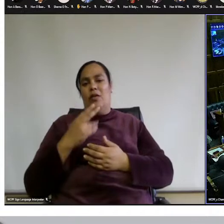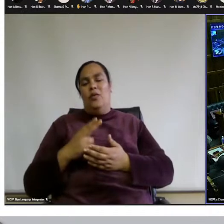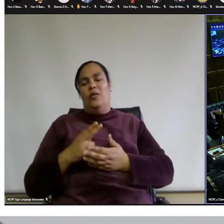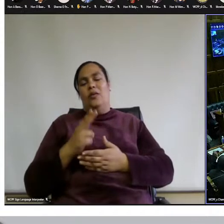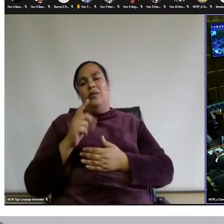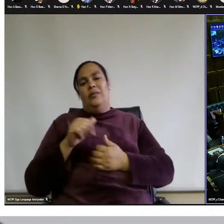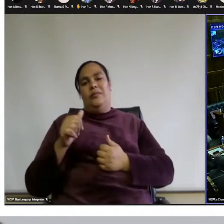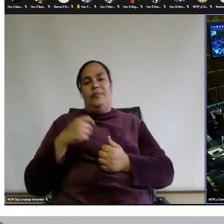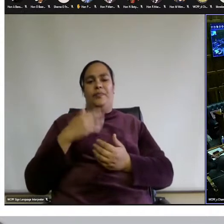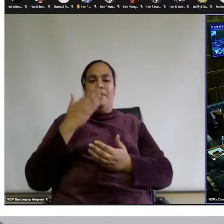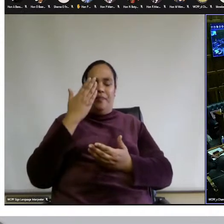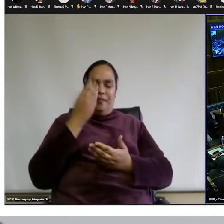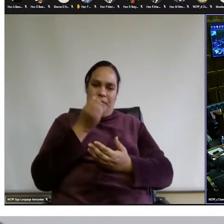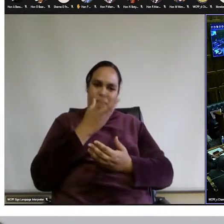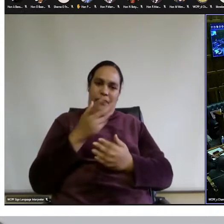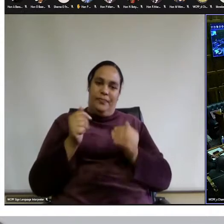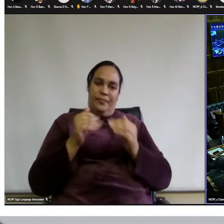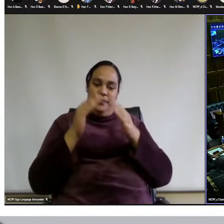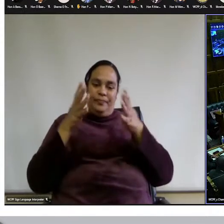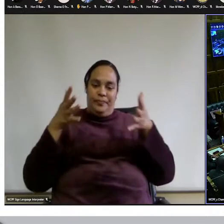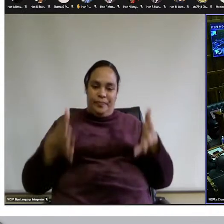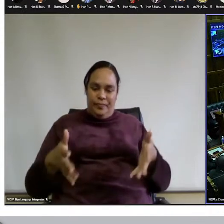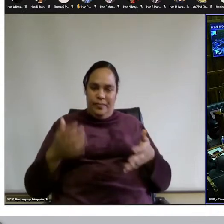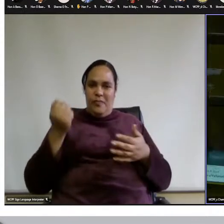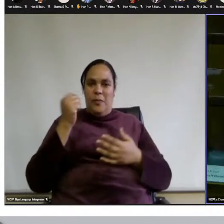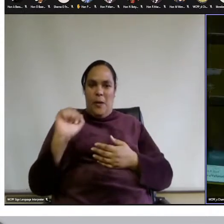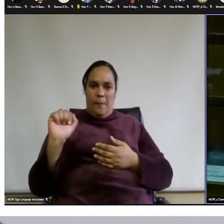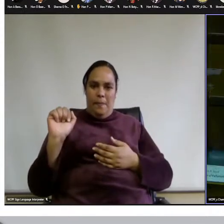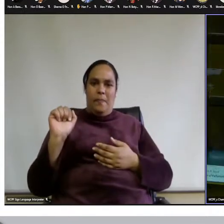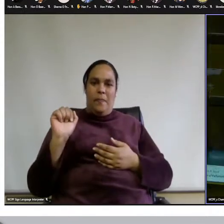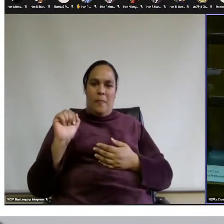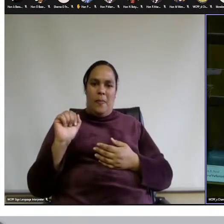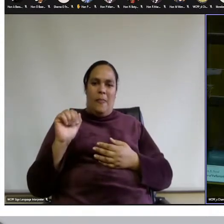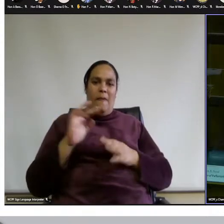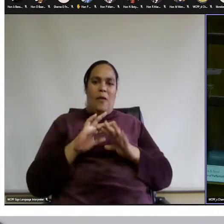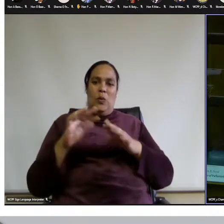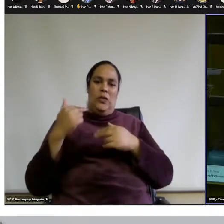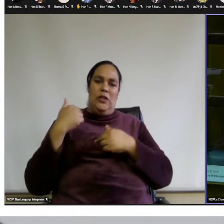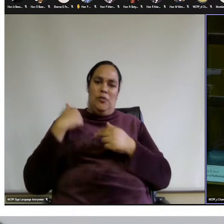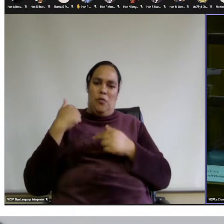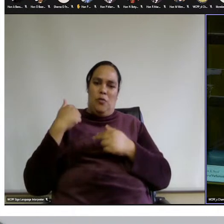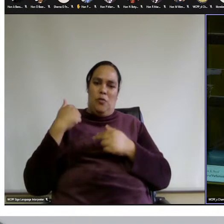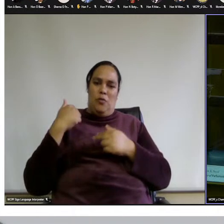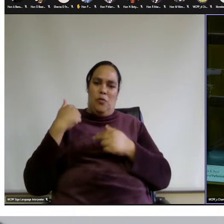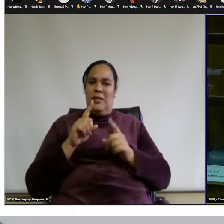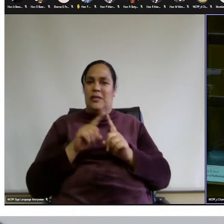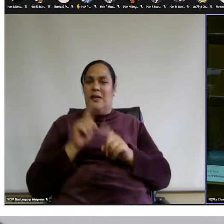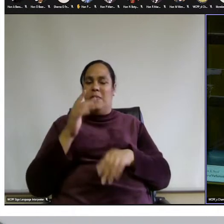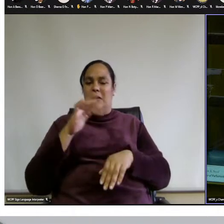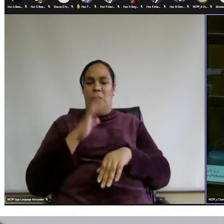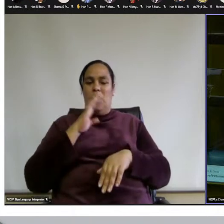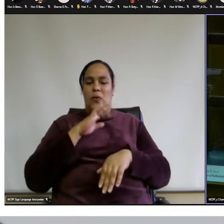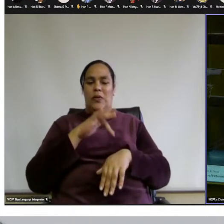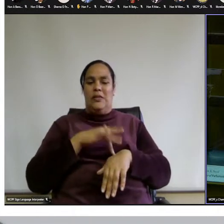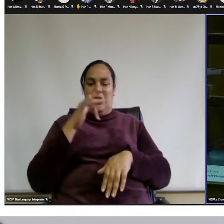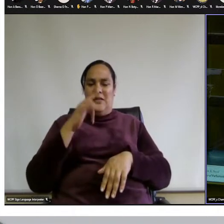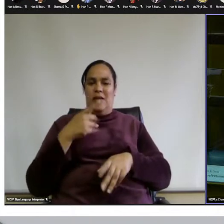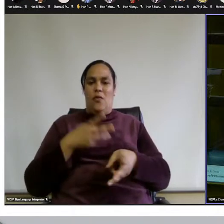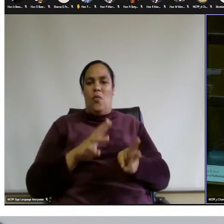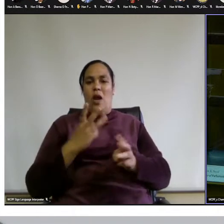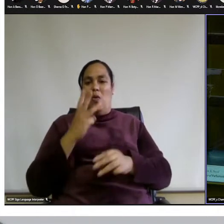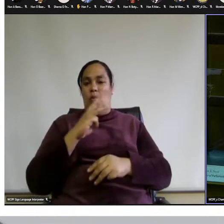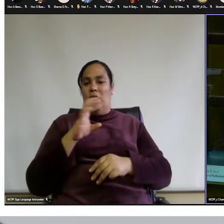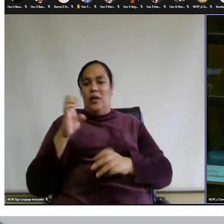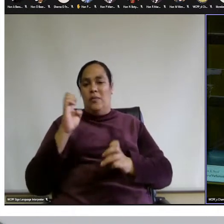Speaker. I move without notice that this House condemns the irresponsible and insensitive manner in which the Western